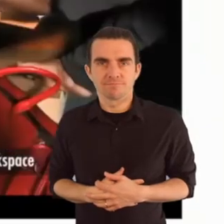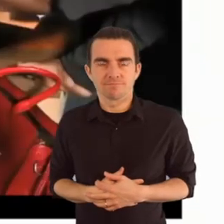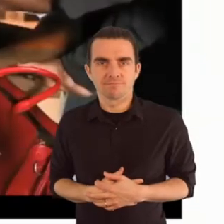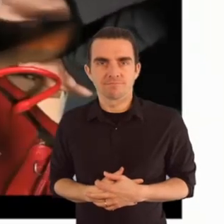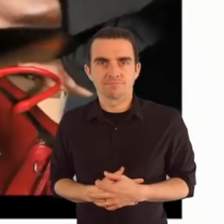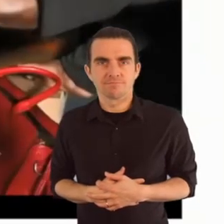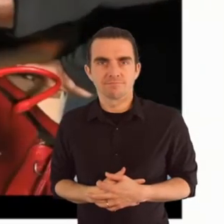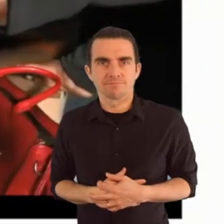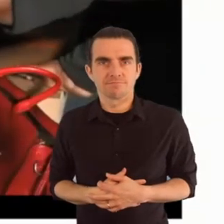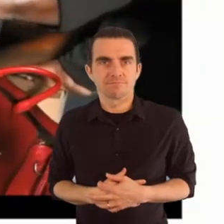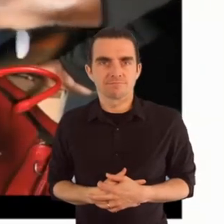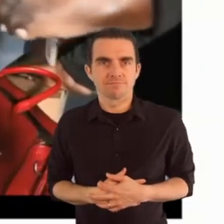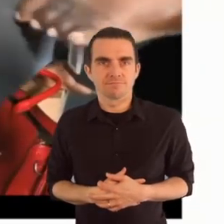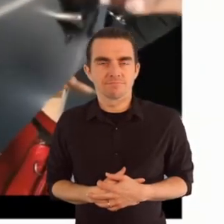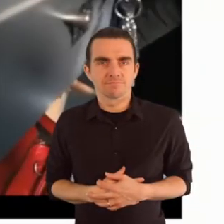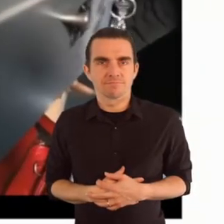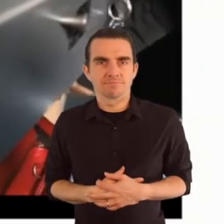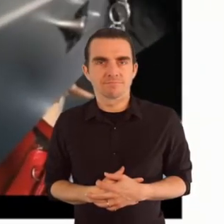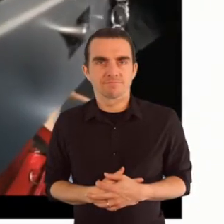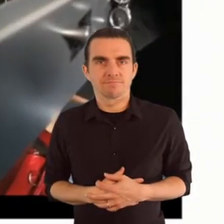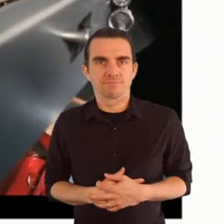workspace.